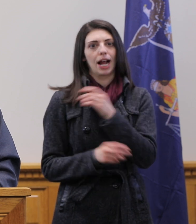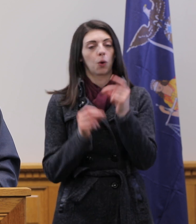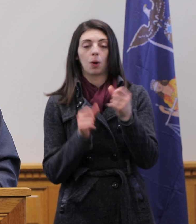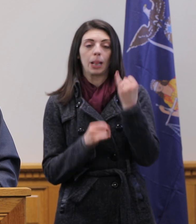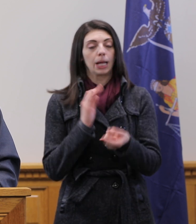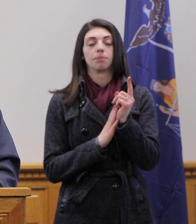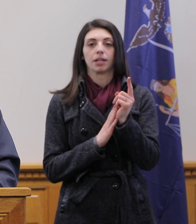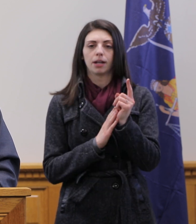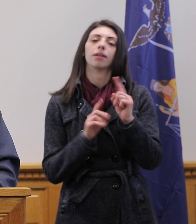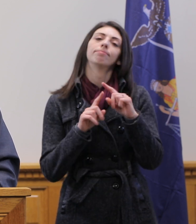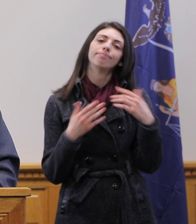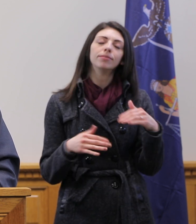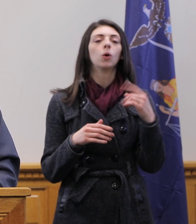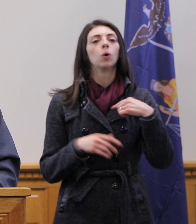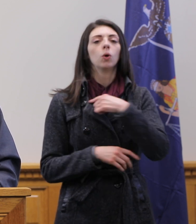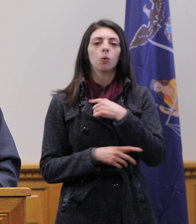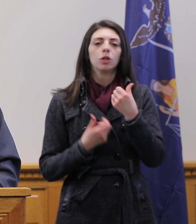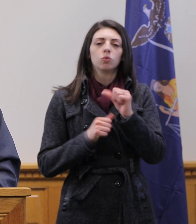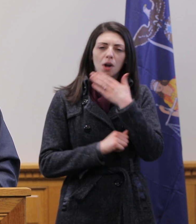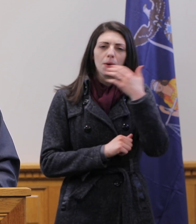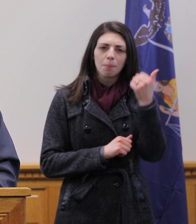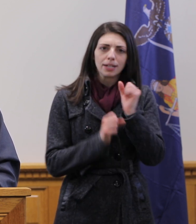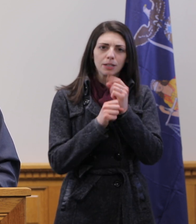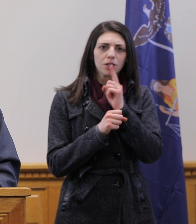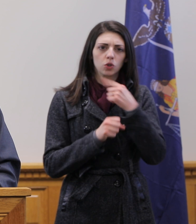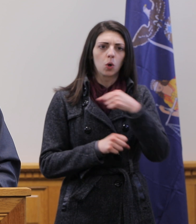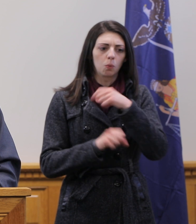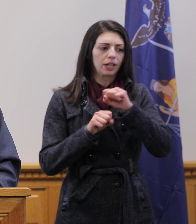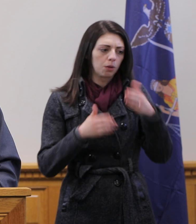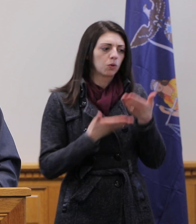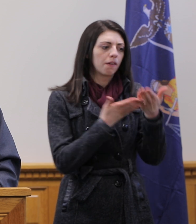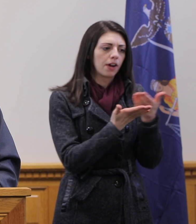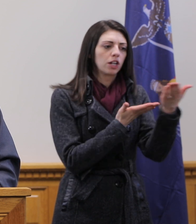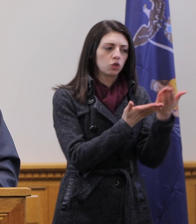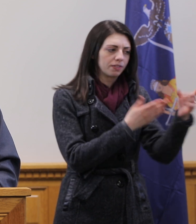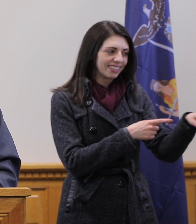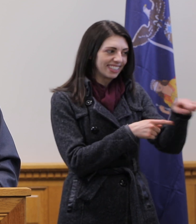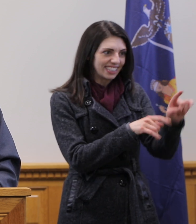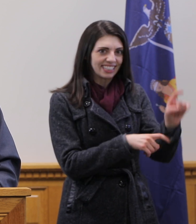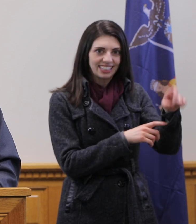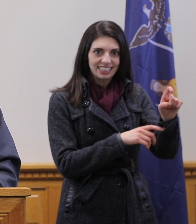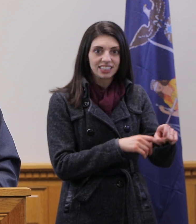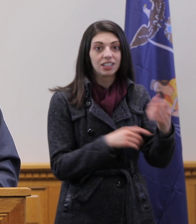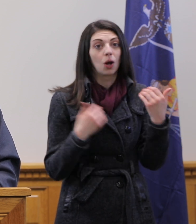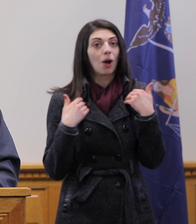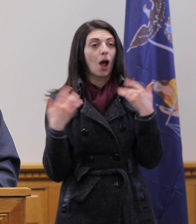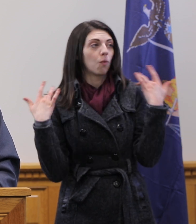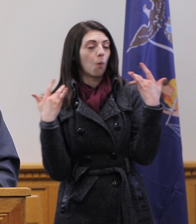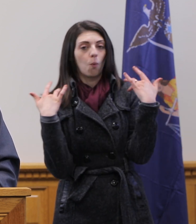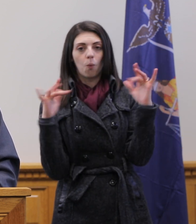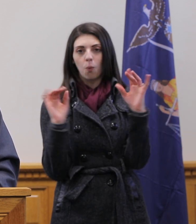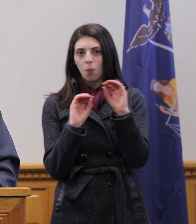However, we are trying to do our best to see that residents have access to services they need. Although we have zero control over